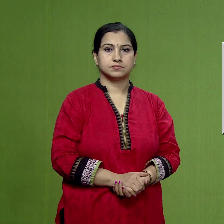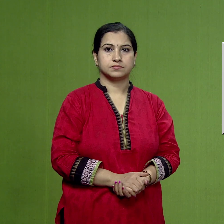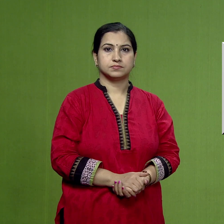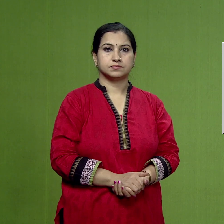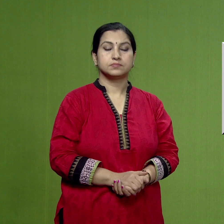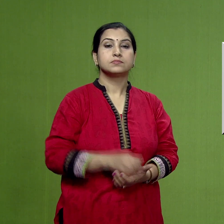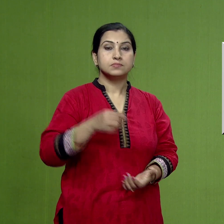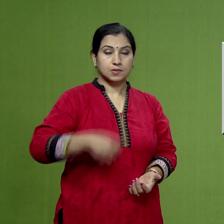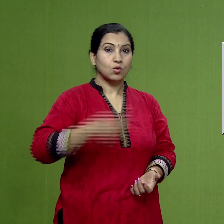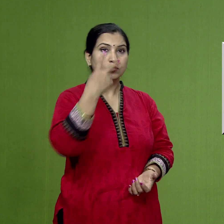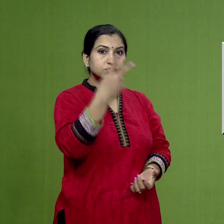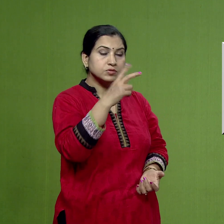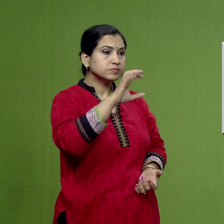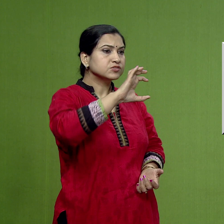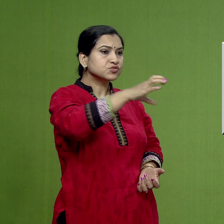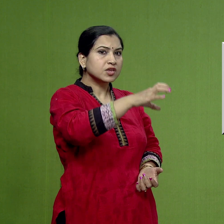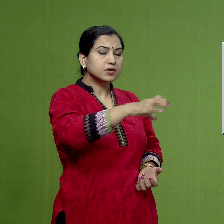Let us look at the states of Maharashtra